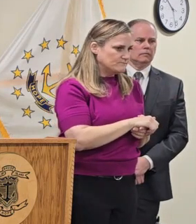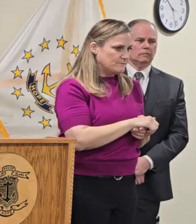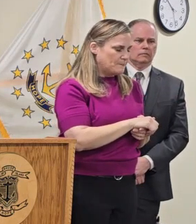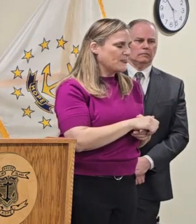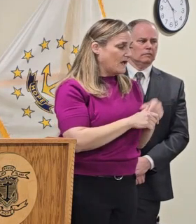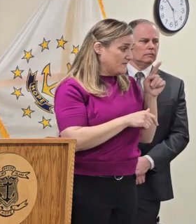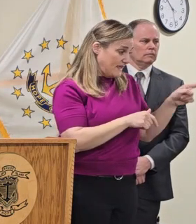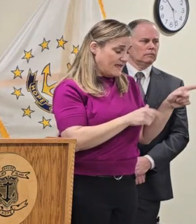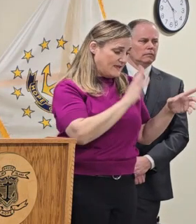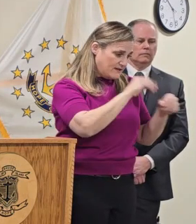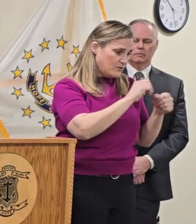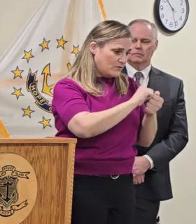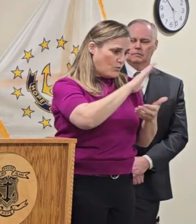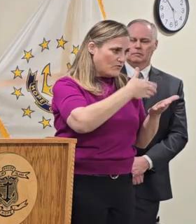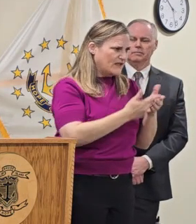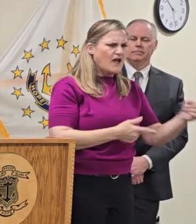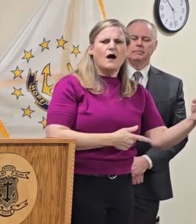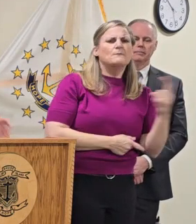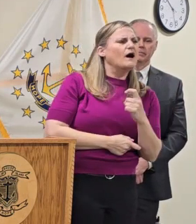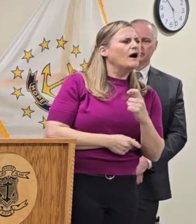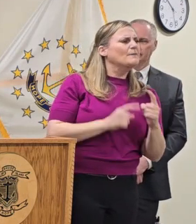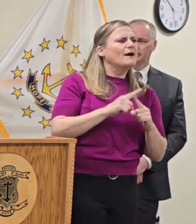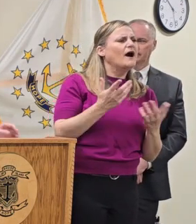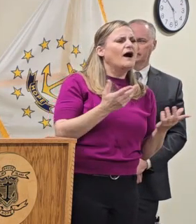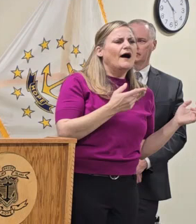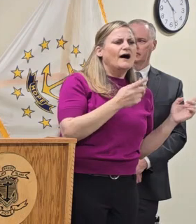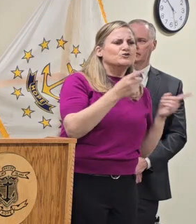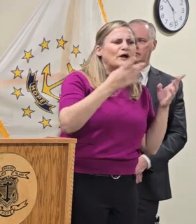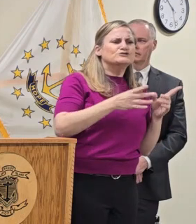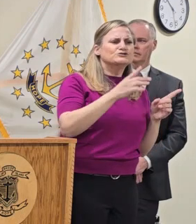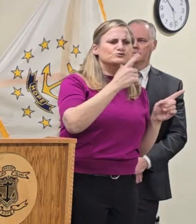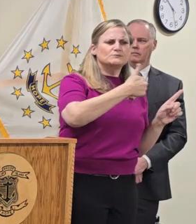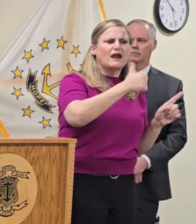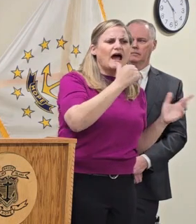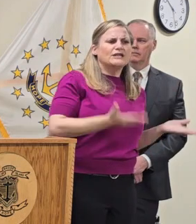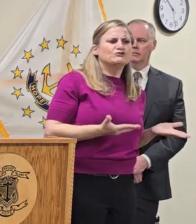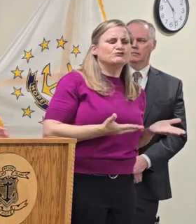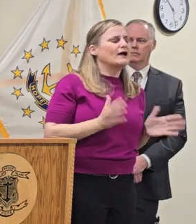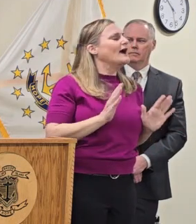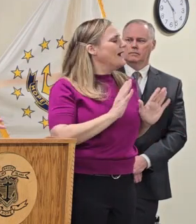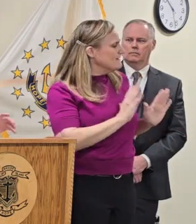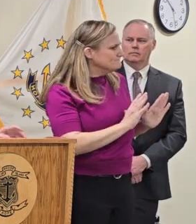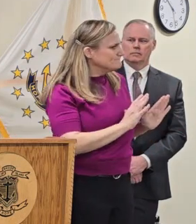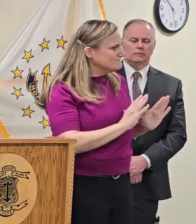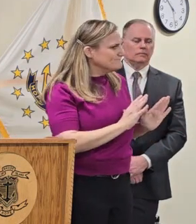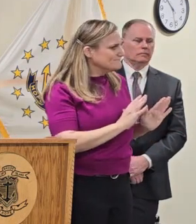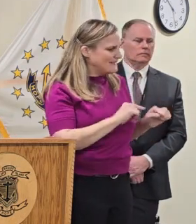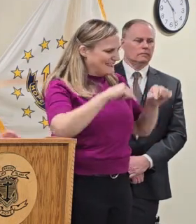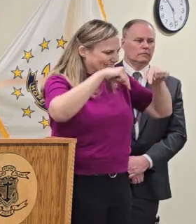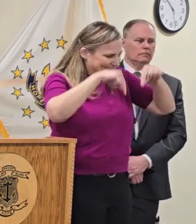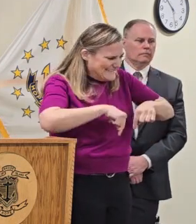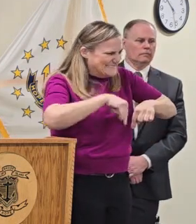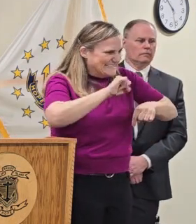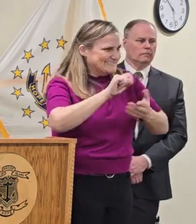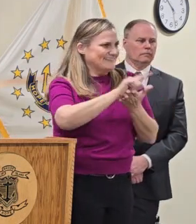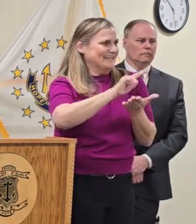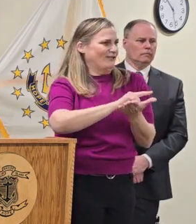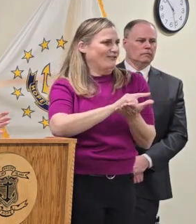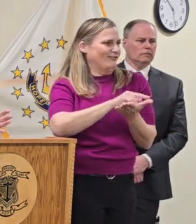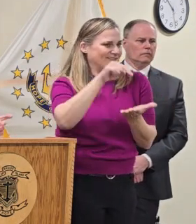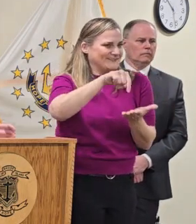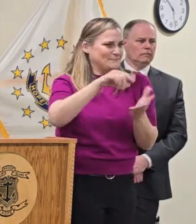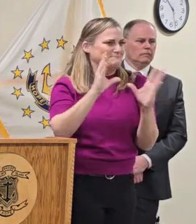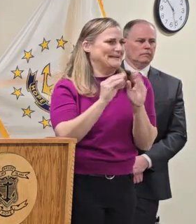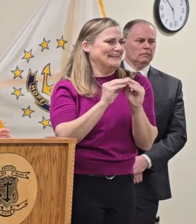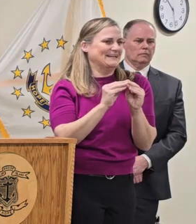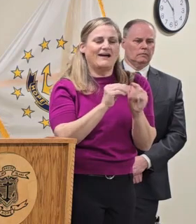lifetimes. Why Peter Abiri is not here today? This is a legal issue, and we're going to continue to kind of separate the workload from